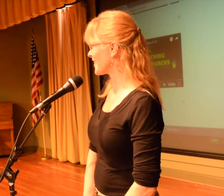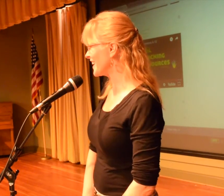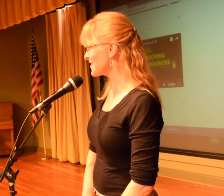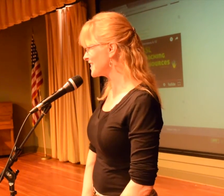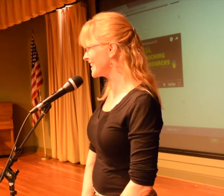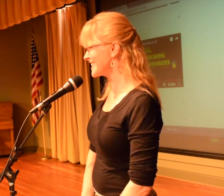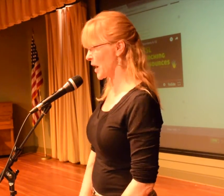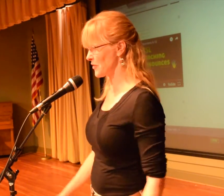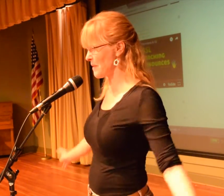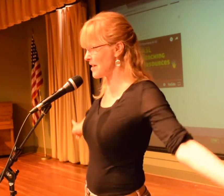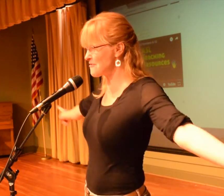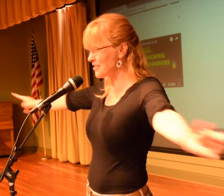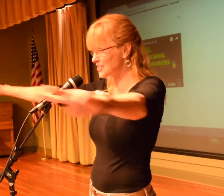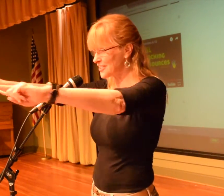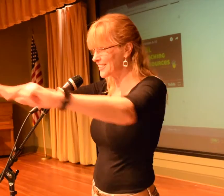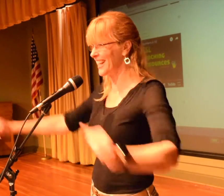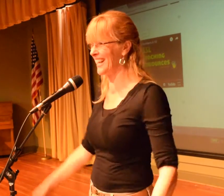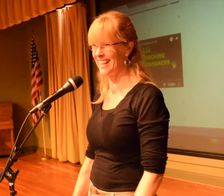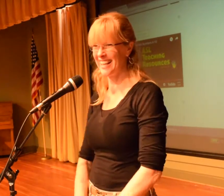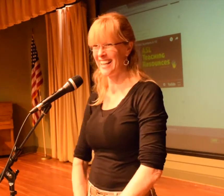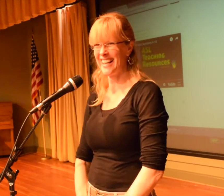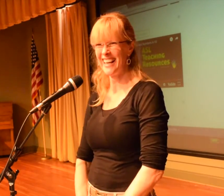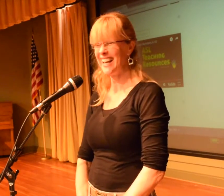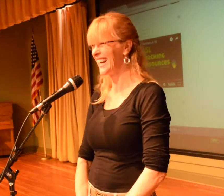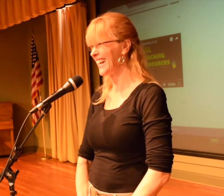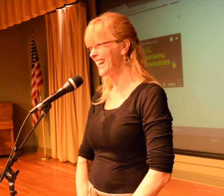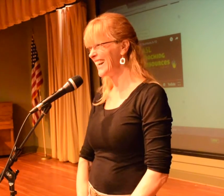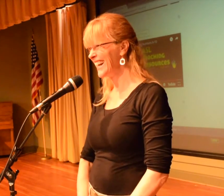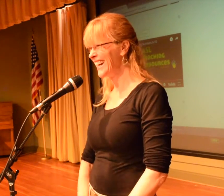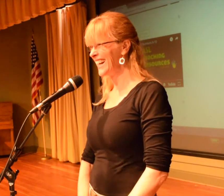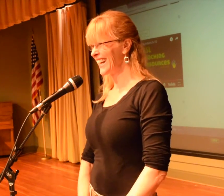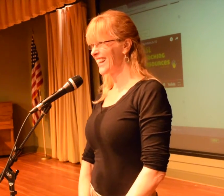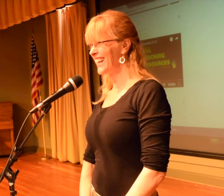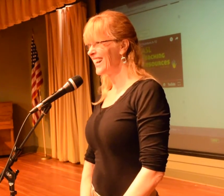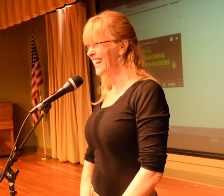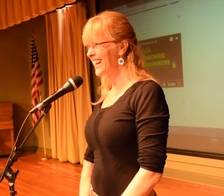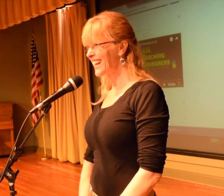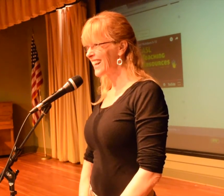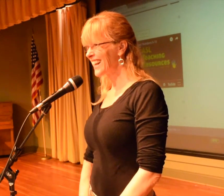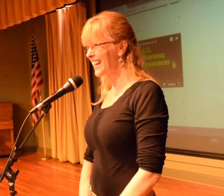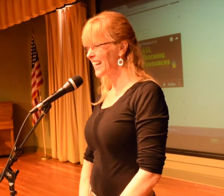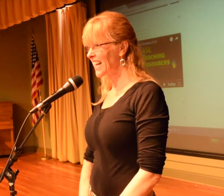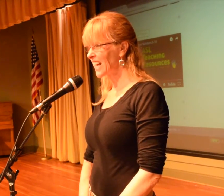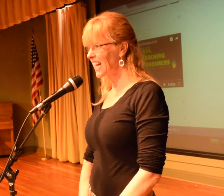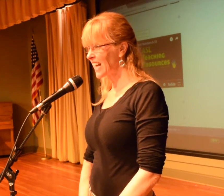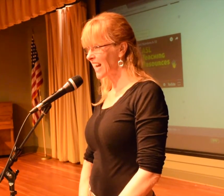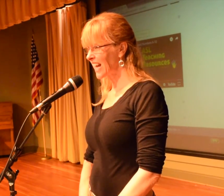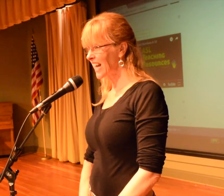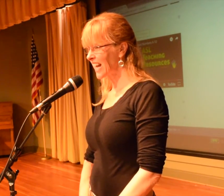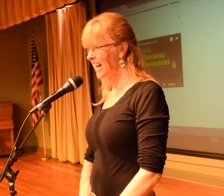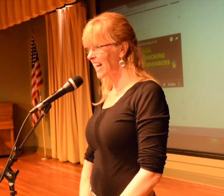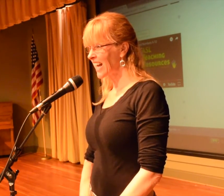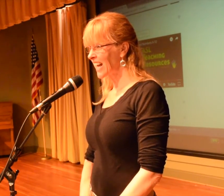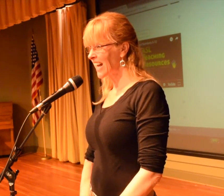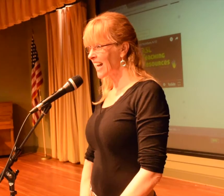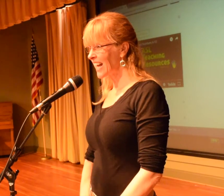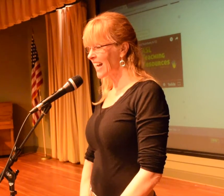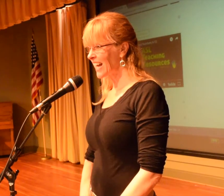ready for this? Everybody watch her. So how do I ask somebody to stop talking so I can figure out what they